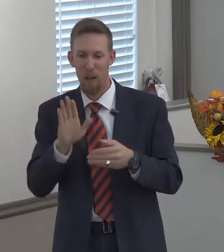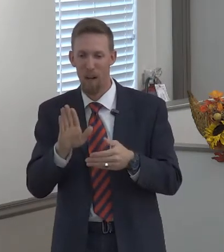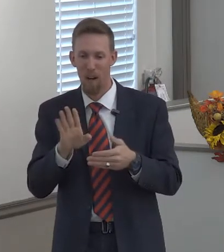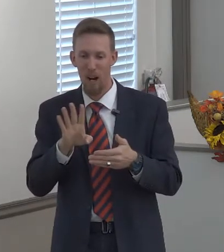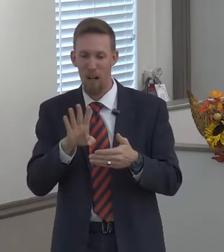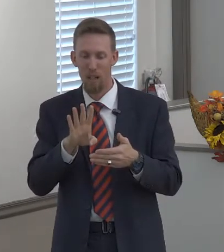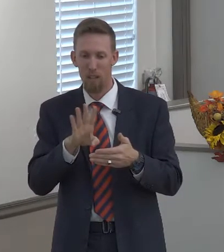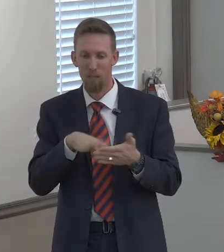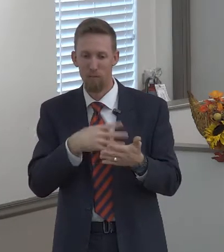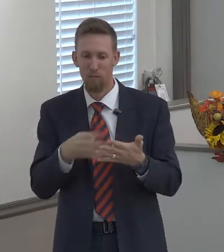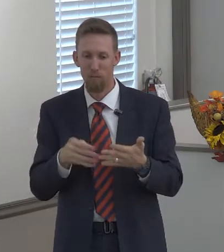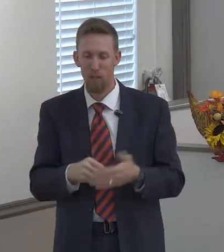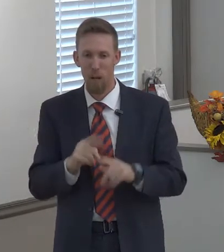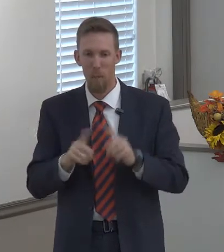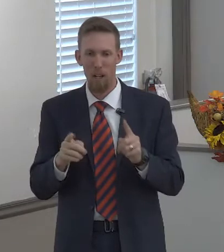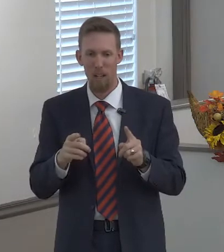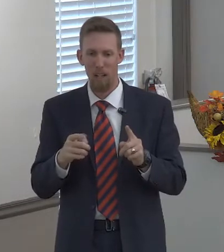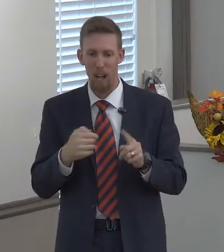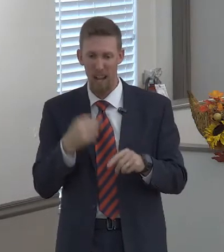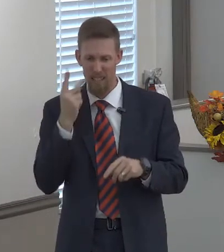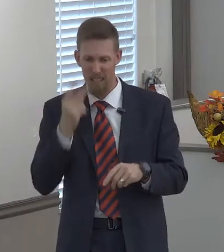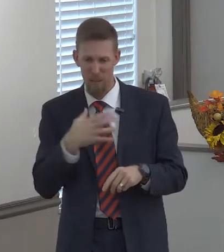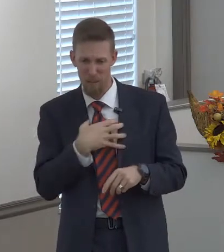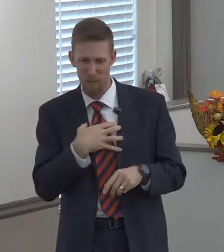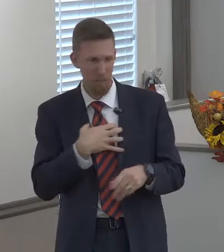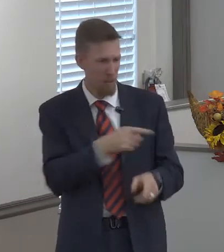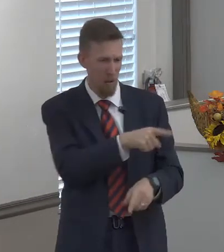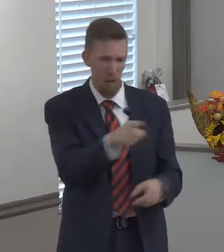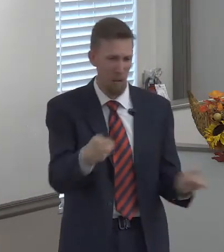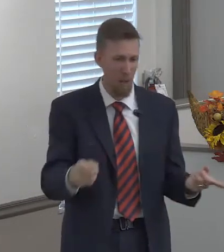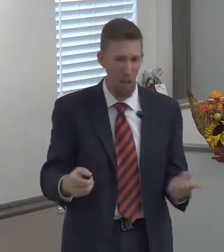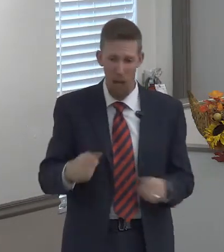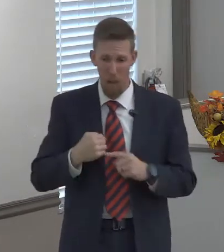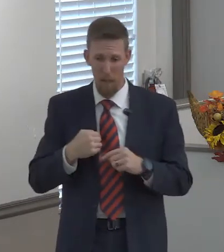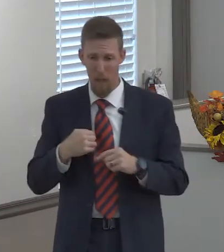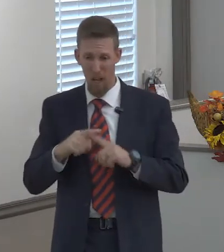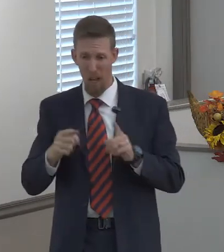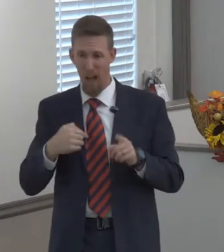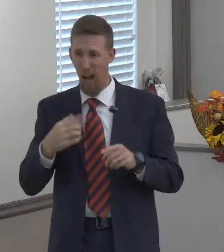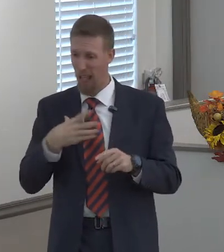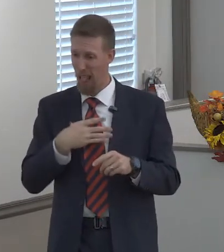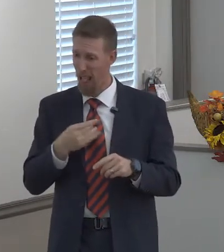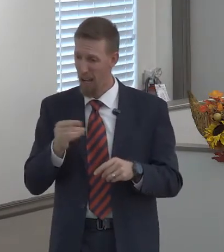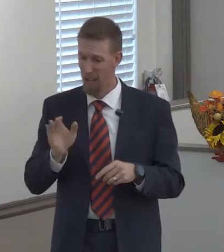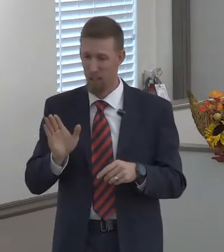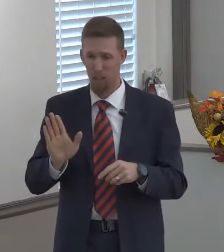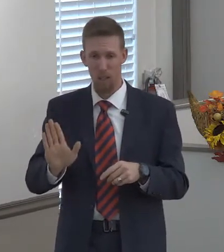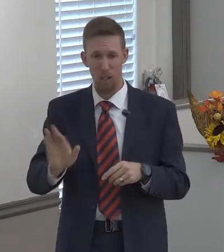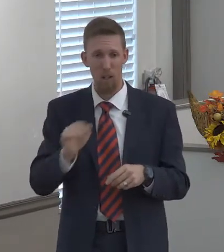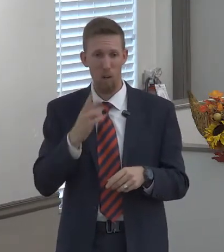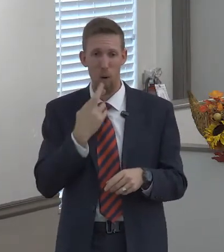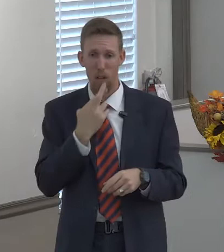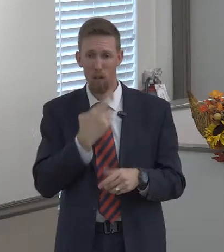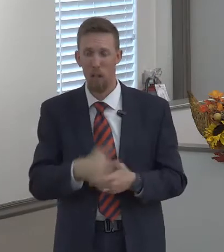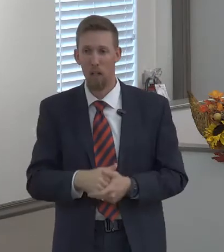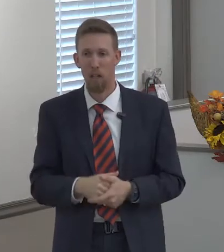I mean, they got good food. I'm not knocking that. They got good food. But a lot of places have good